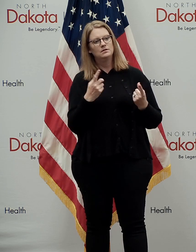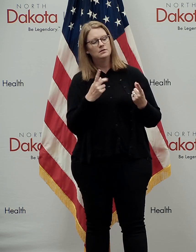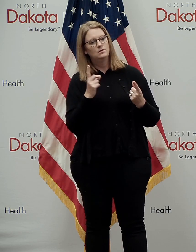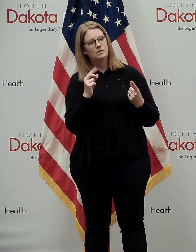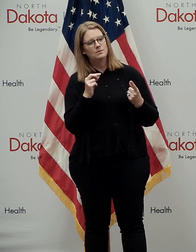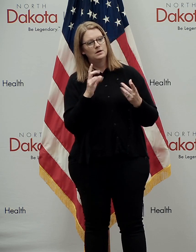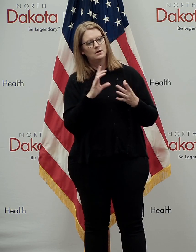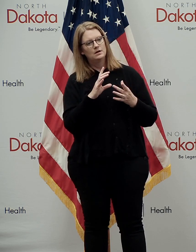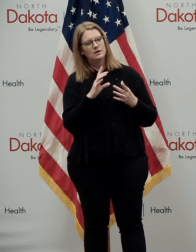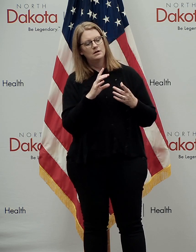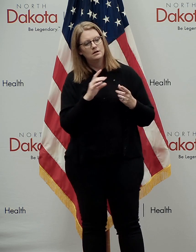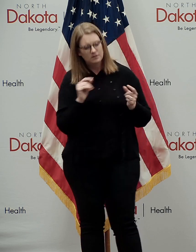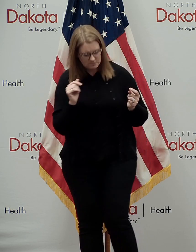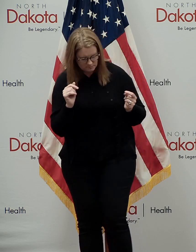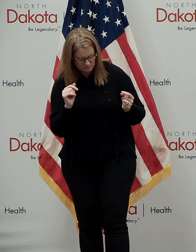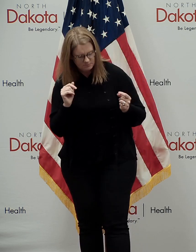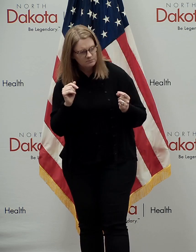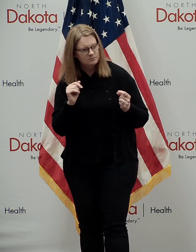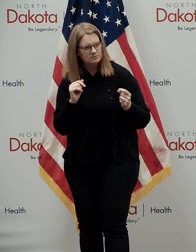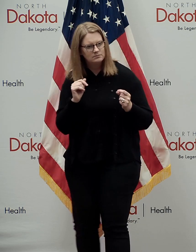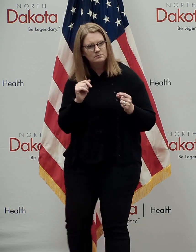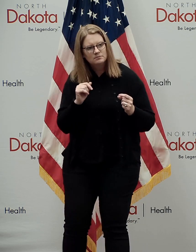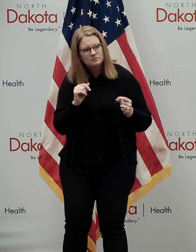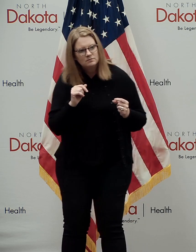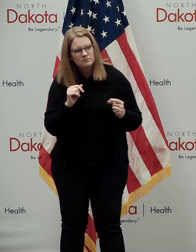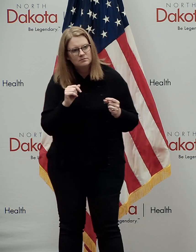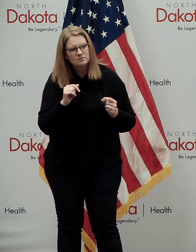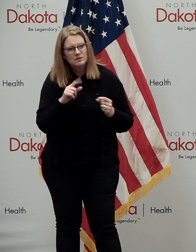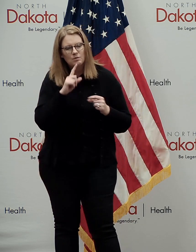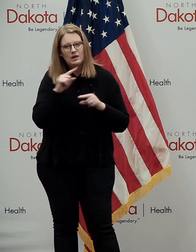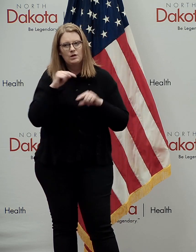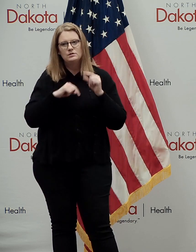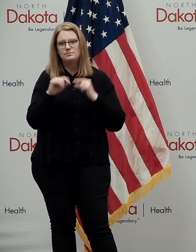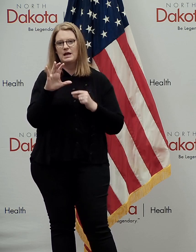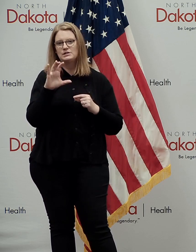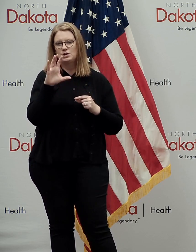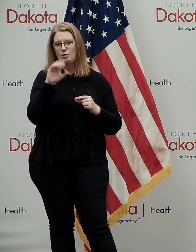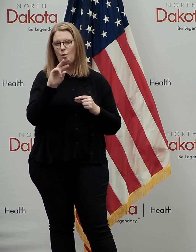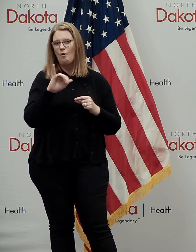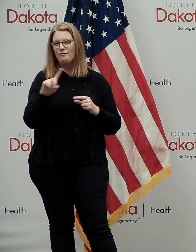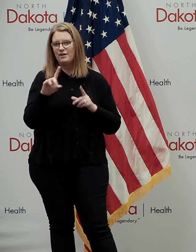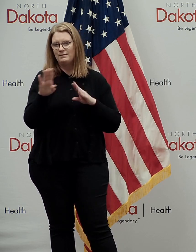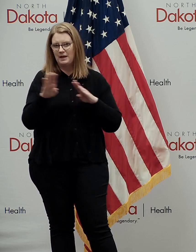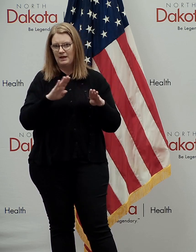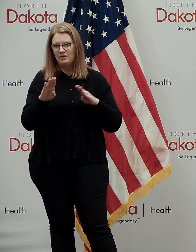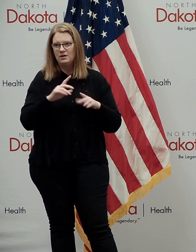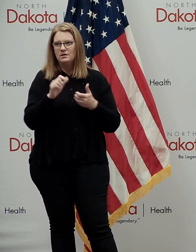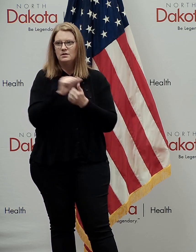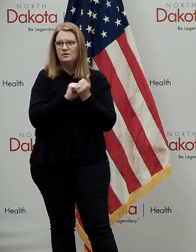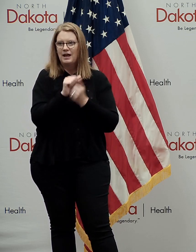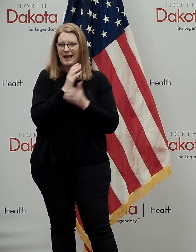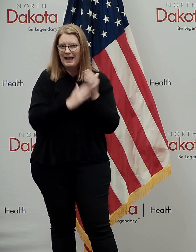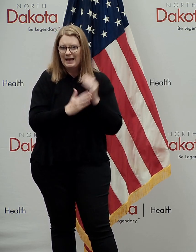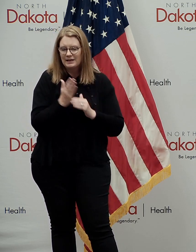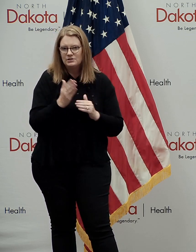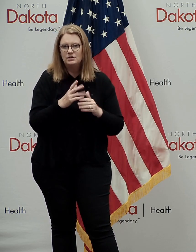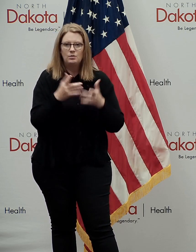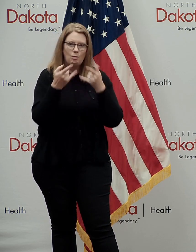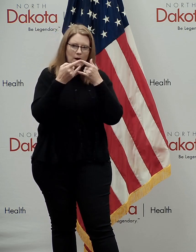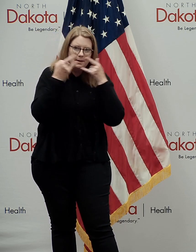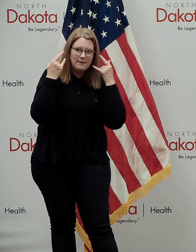Do you have any thoughts? Right. It all goes back to the COVID etiquette. Frequent hand hygiene, wearing a mask, socially